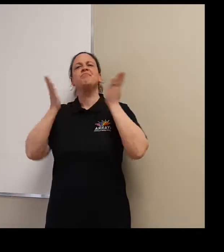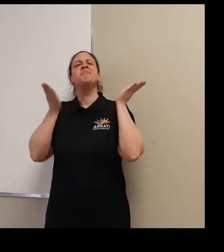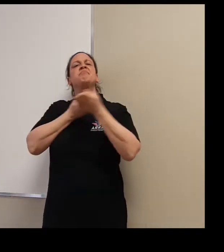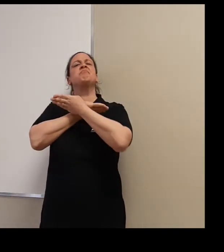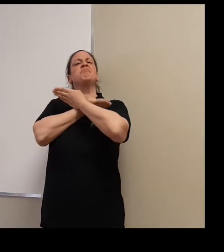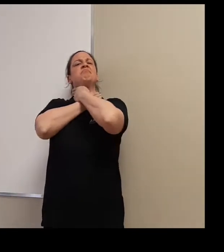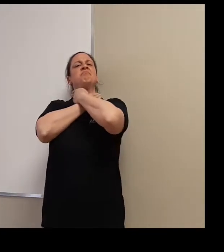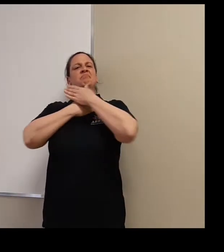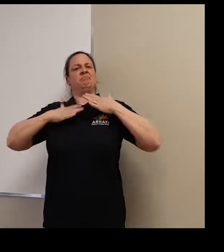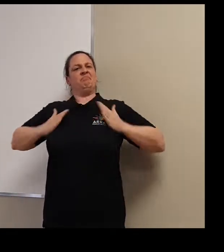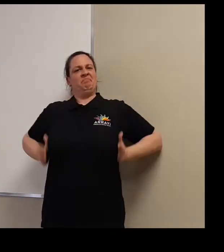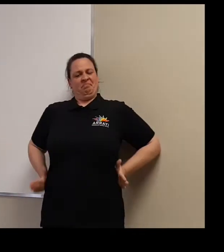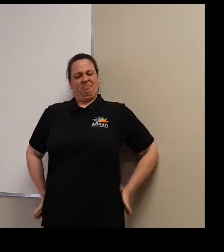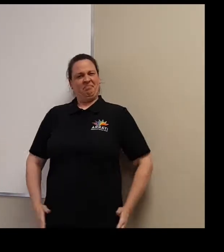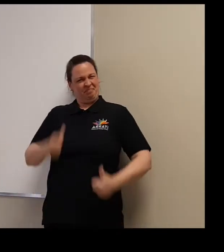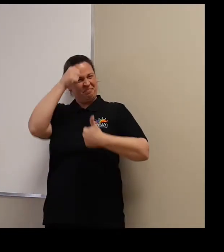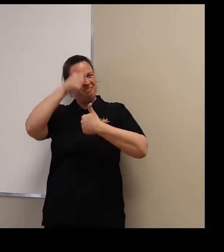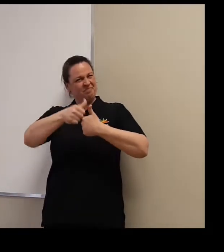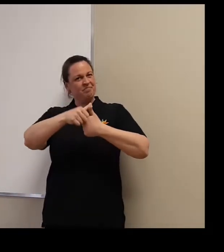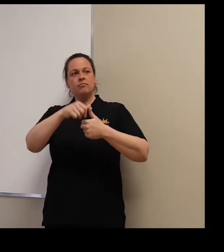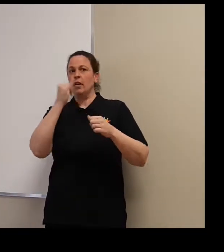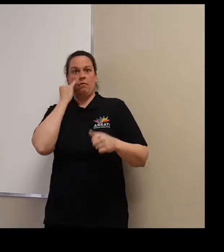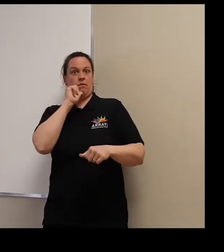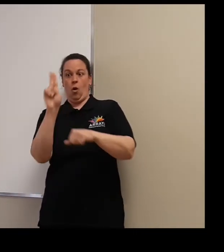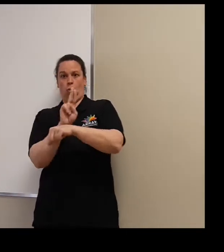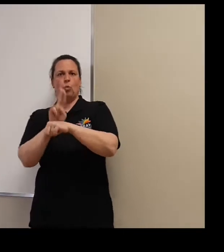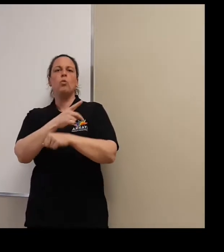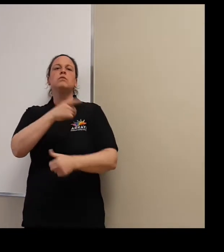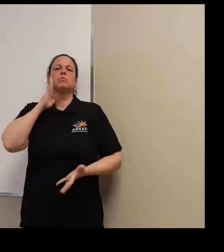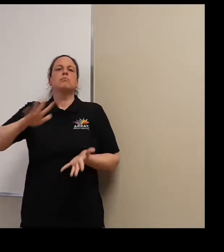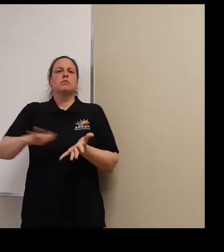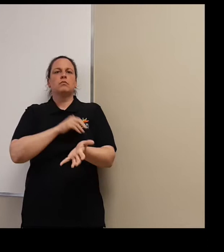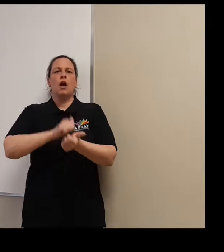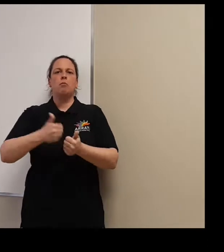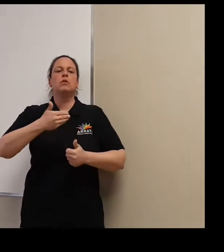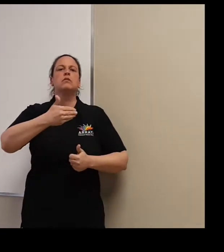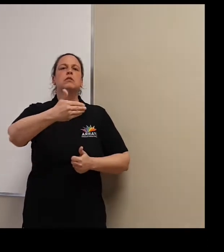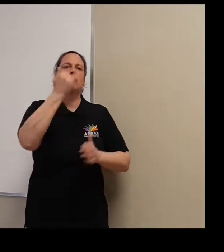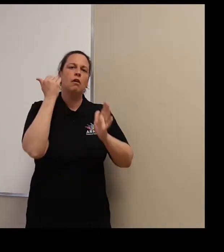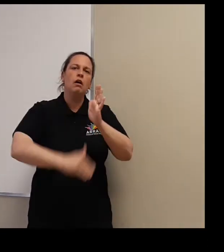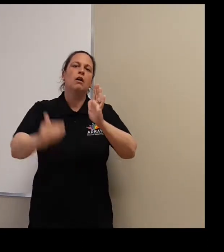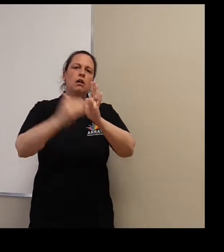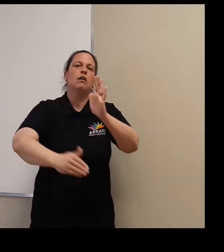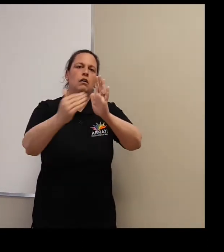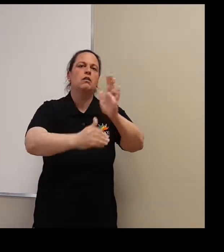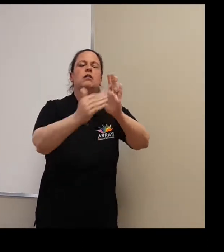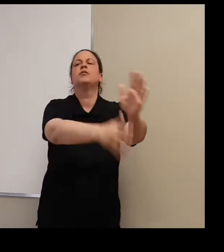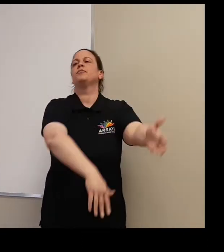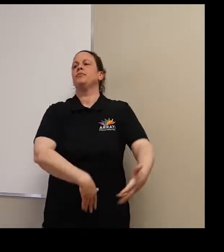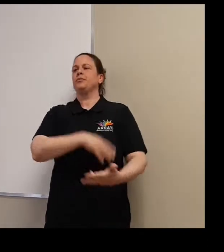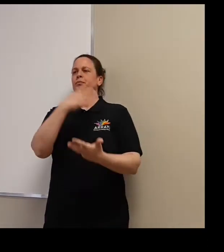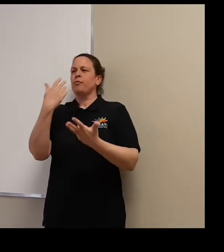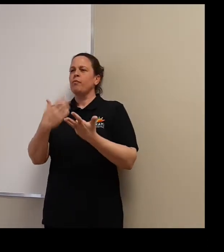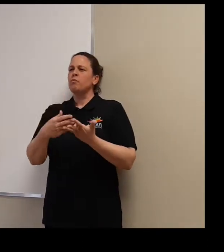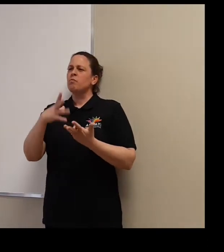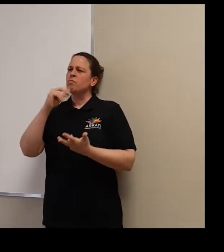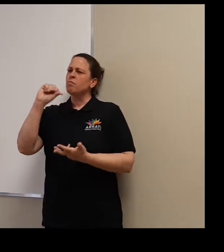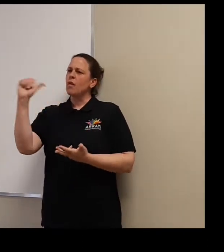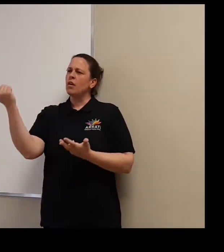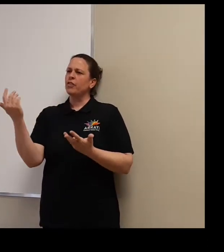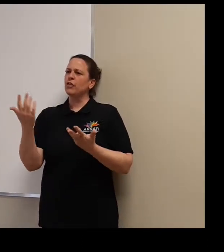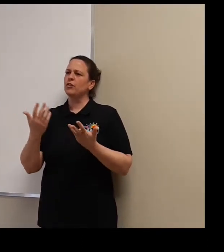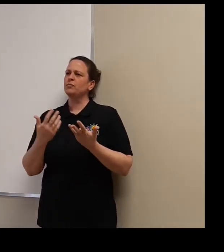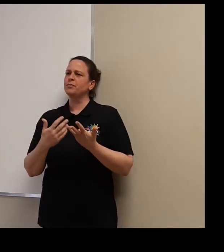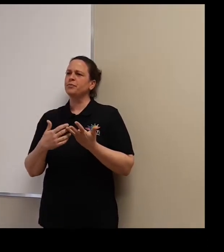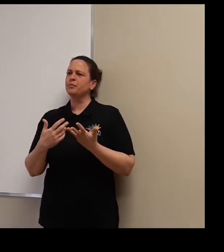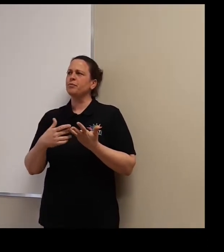also, if you have x-rays done, if you're not properly protected with the neck guard and the apron when you're having x-rays and you have many